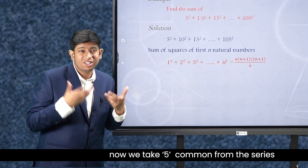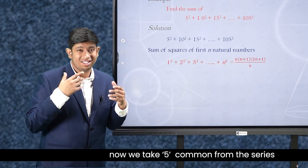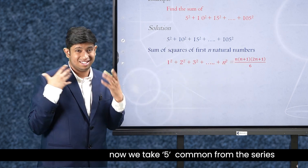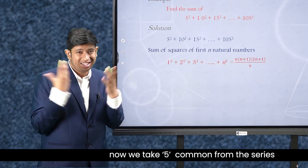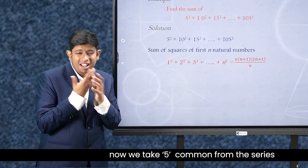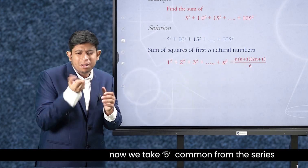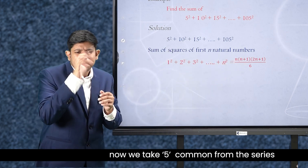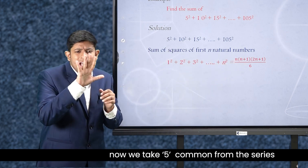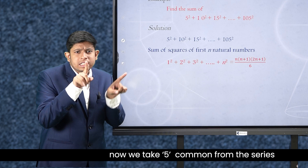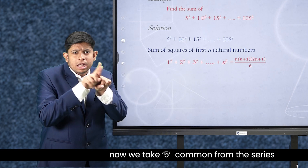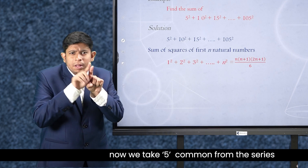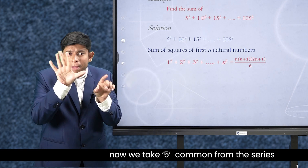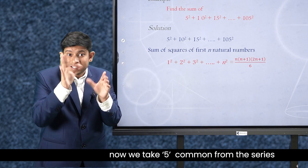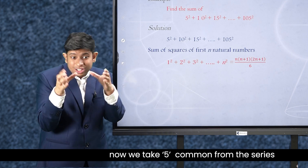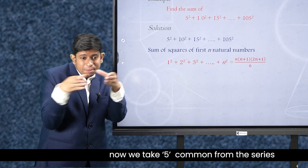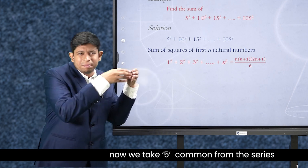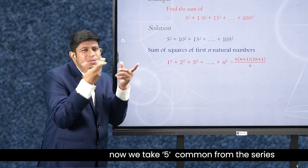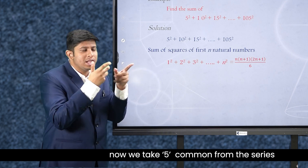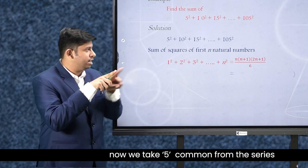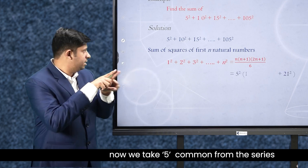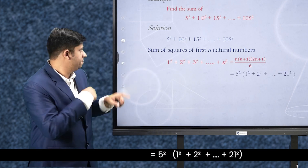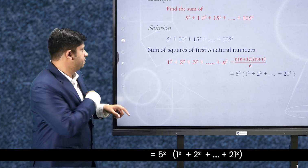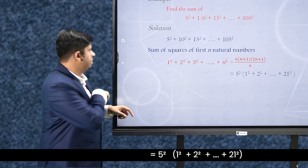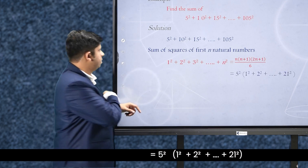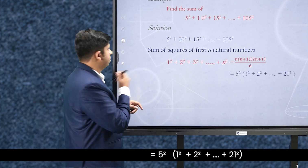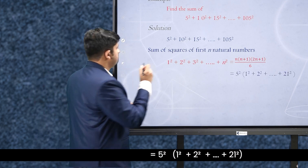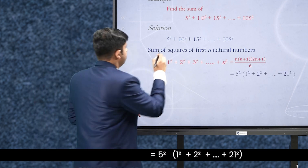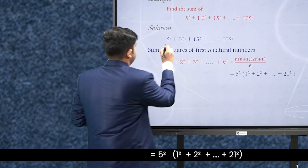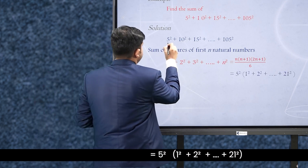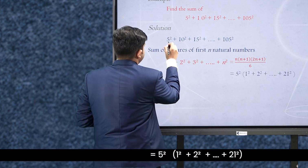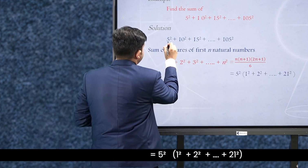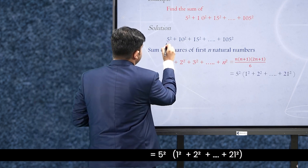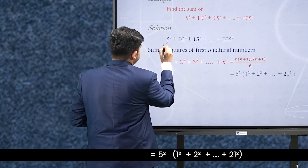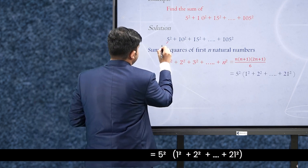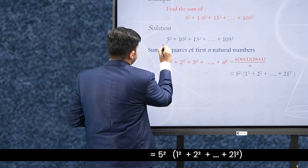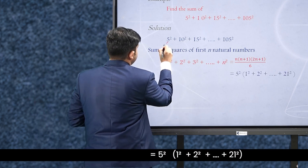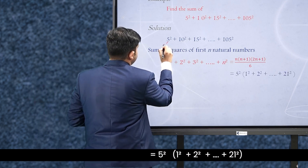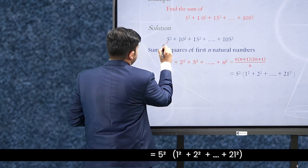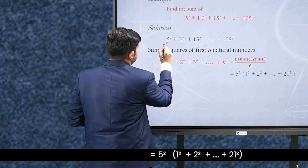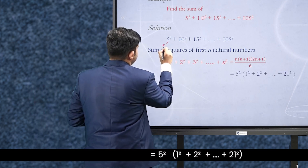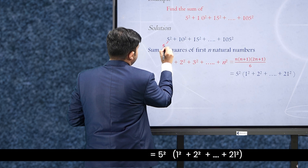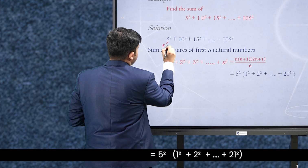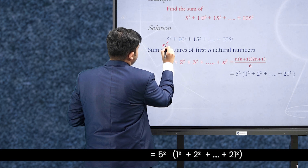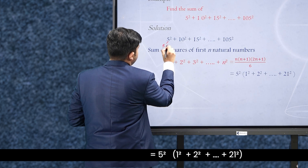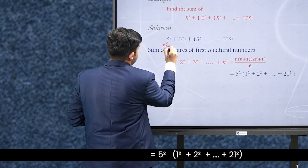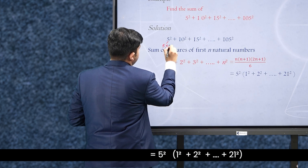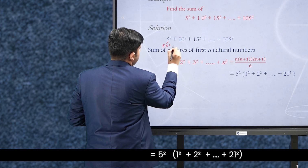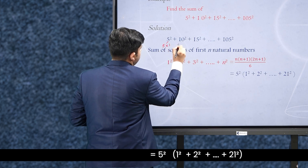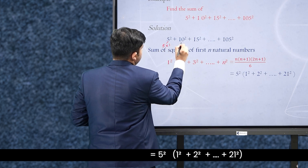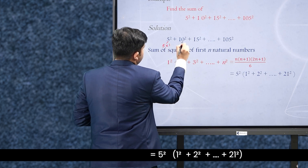Now we take 5 common from the series. Then we get 5 square into 1 square